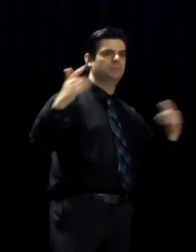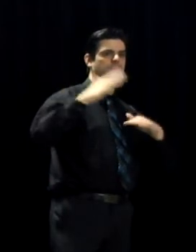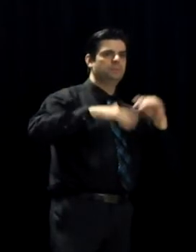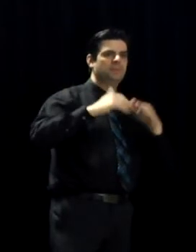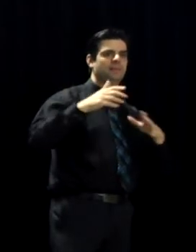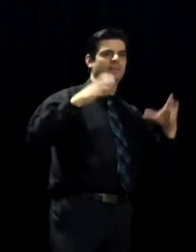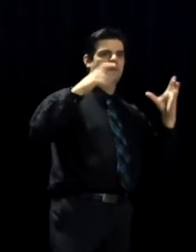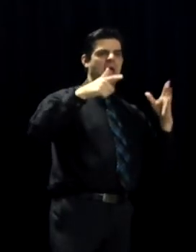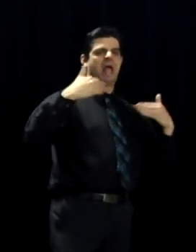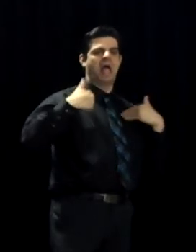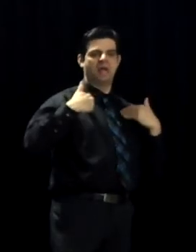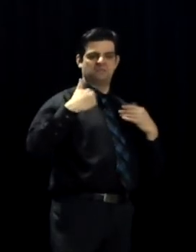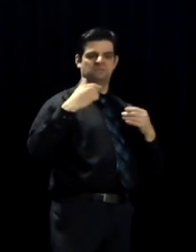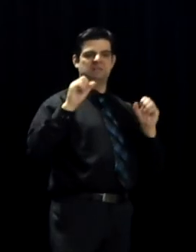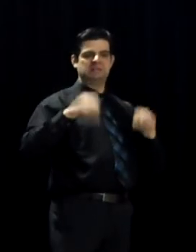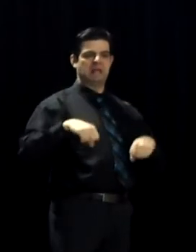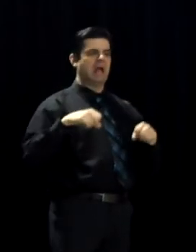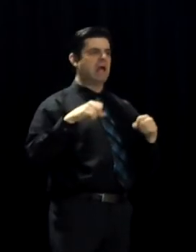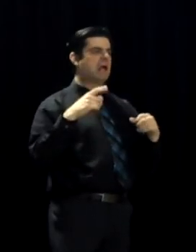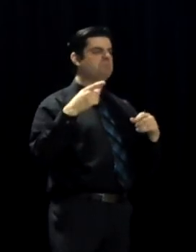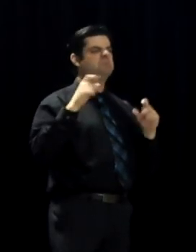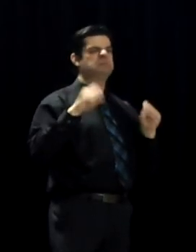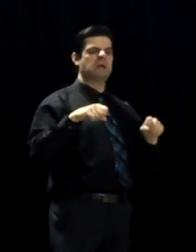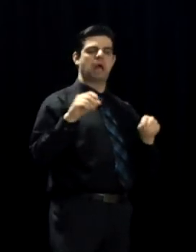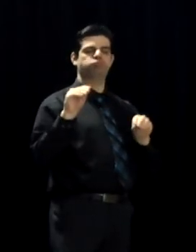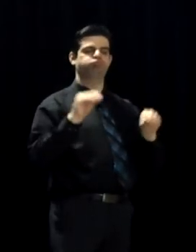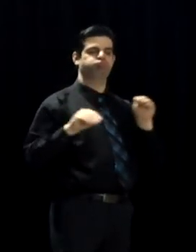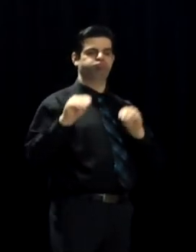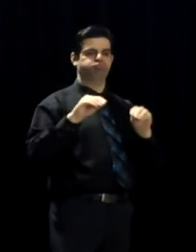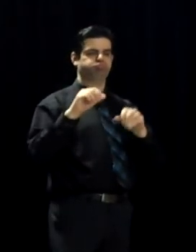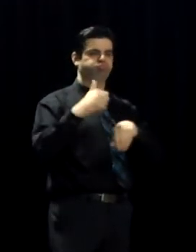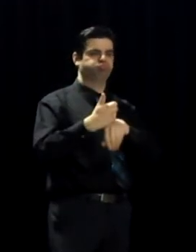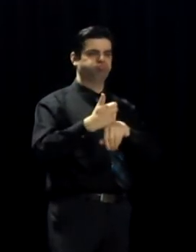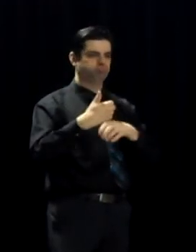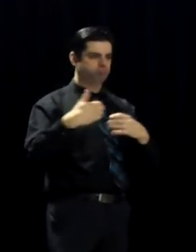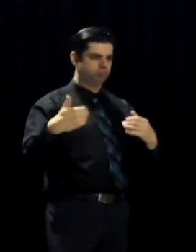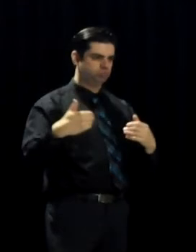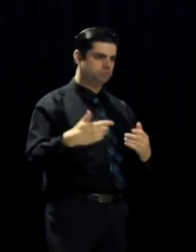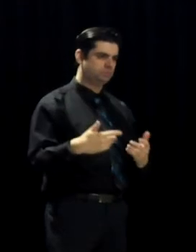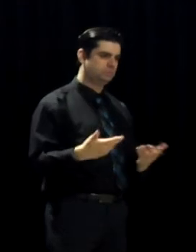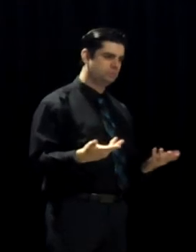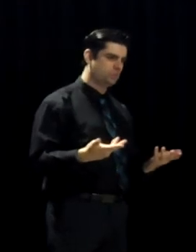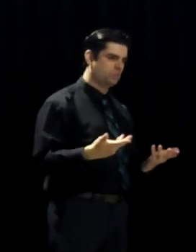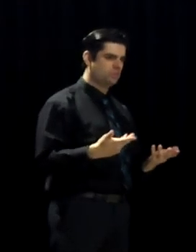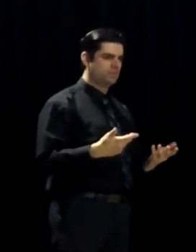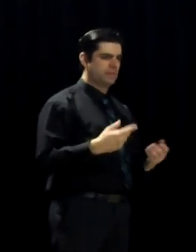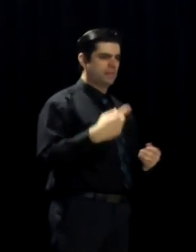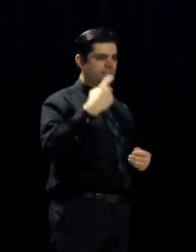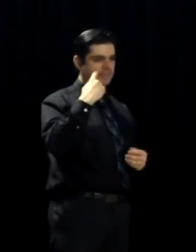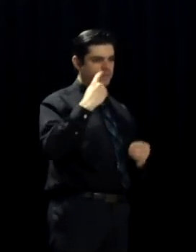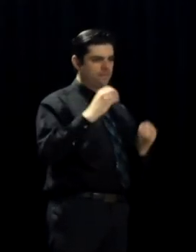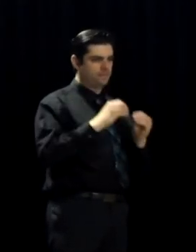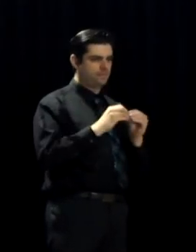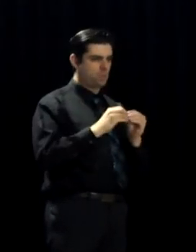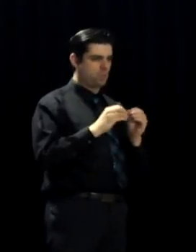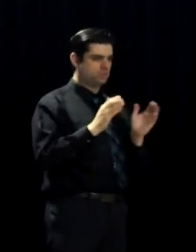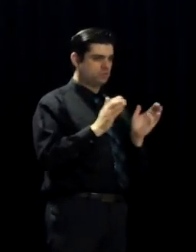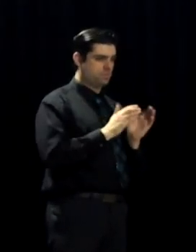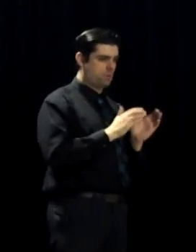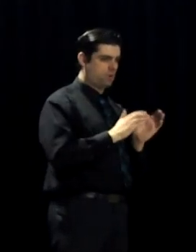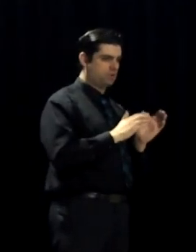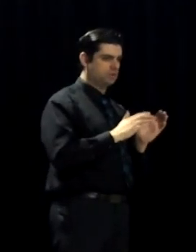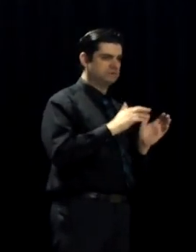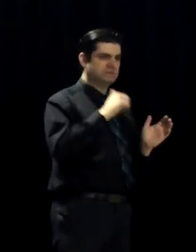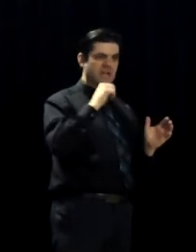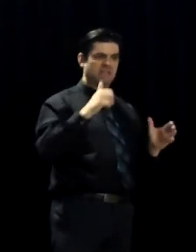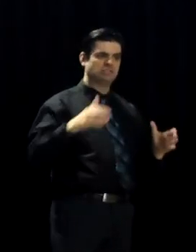COVID-only building in one of your larger ones logistically might be a challenge because moving people in and out who are COVID